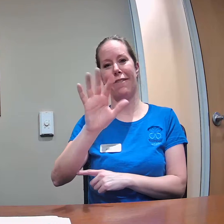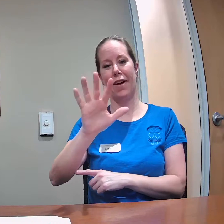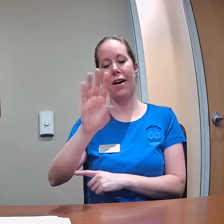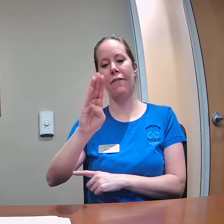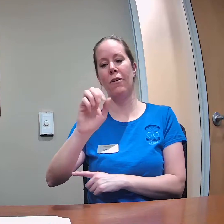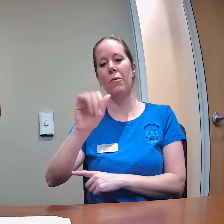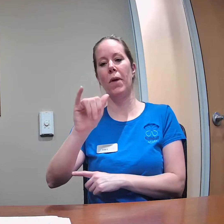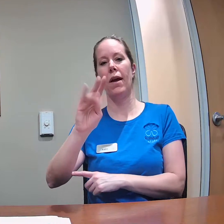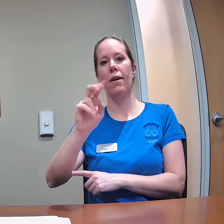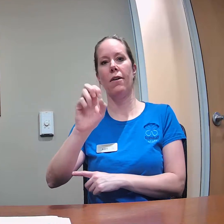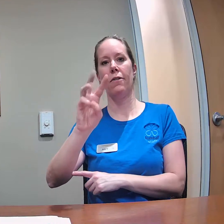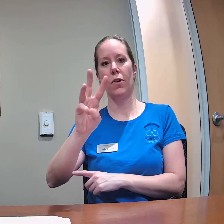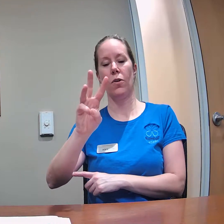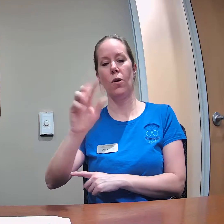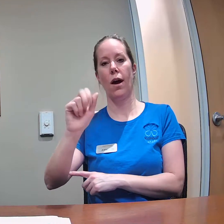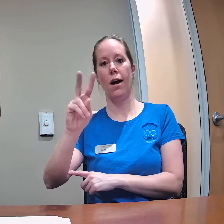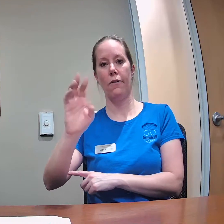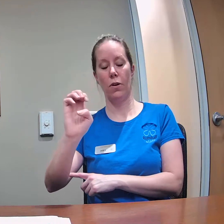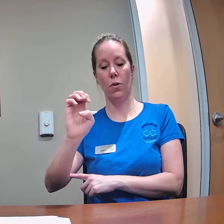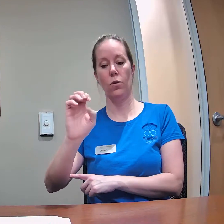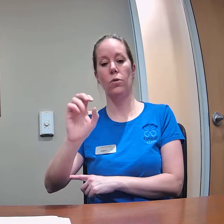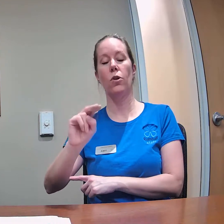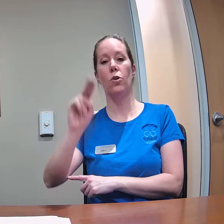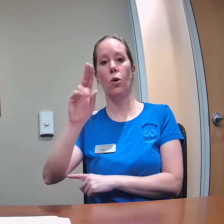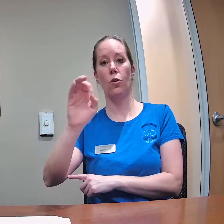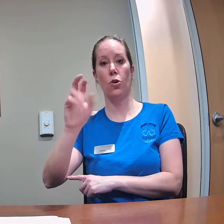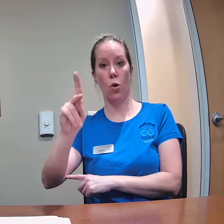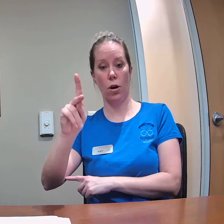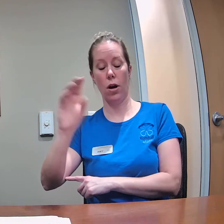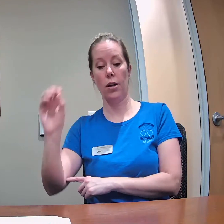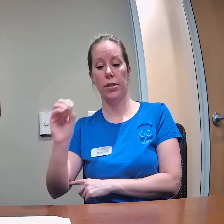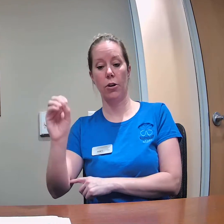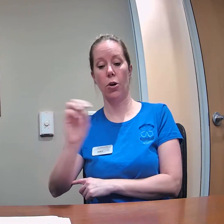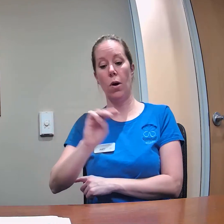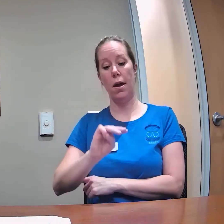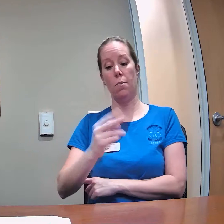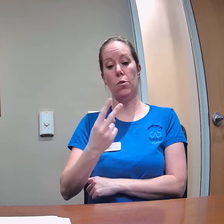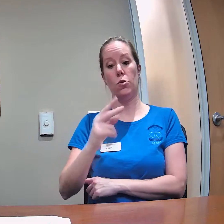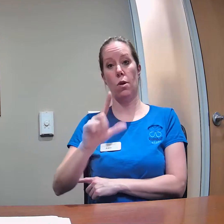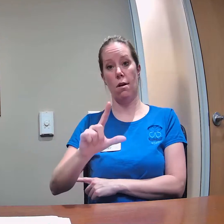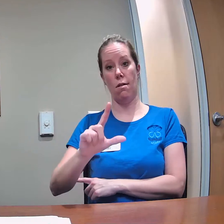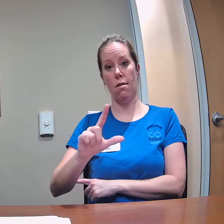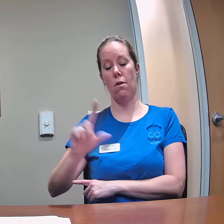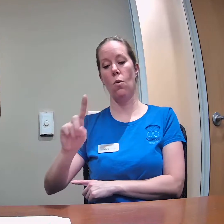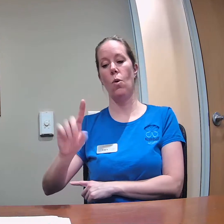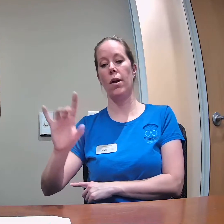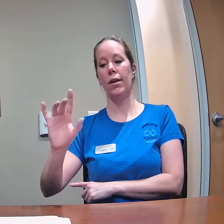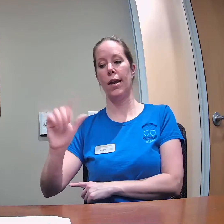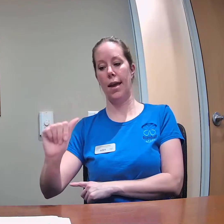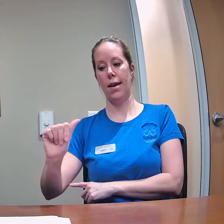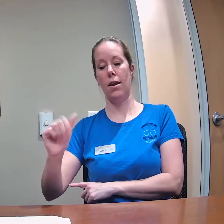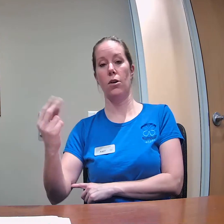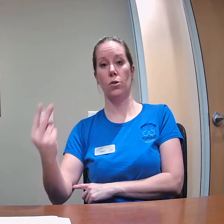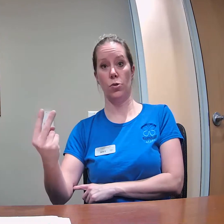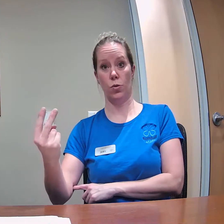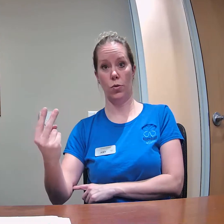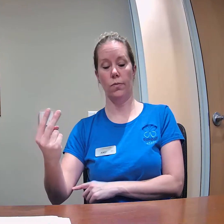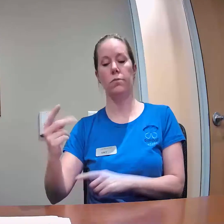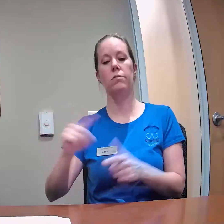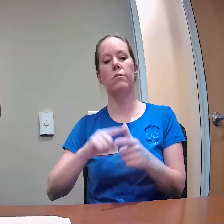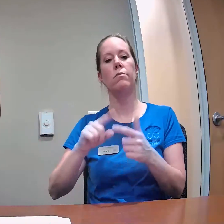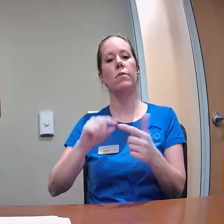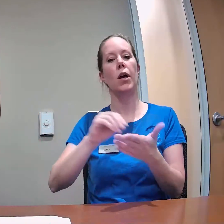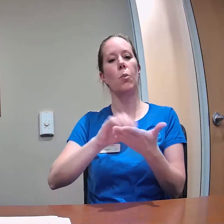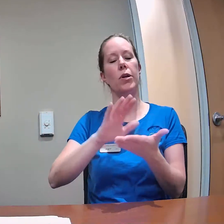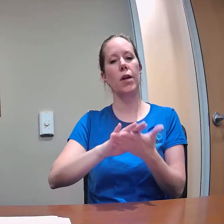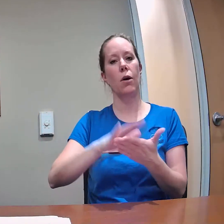Avenue, North York, Ontario, M2L 1A2. And just put